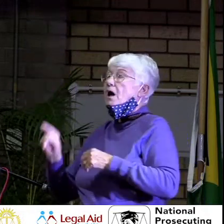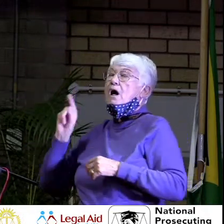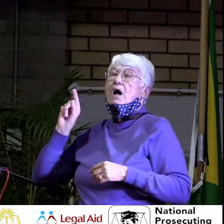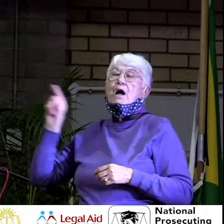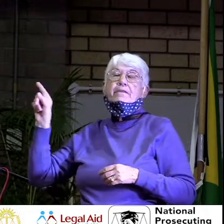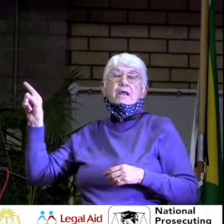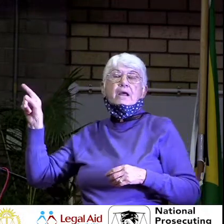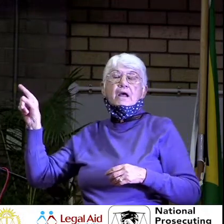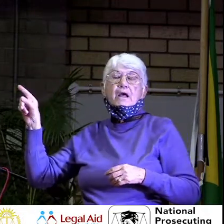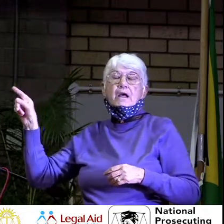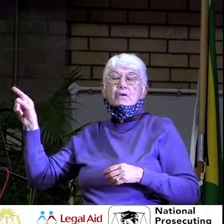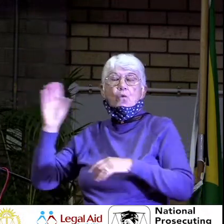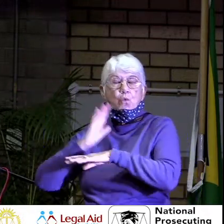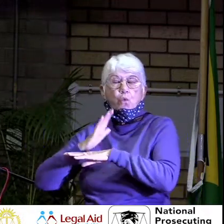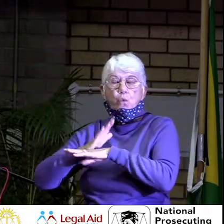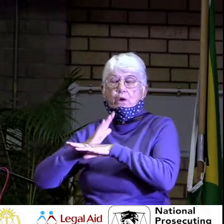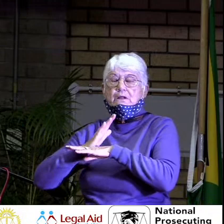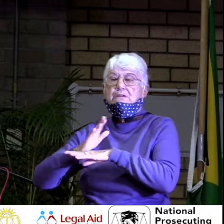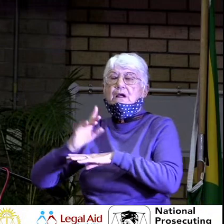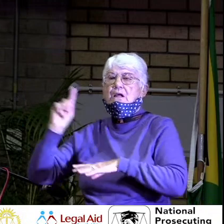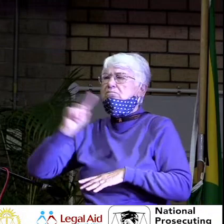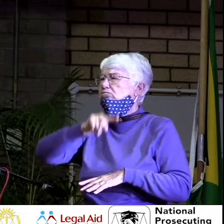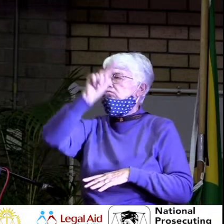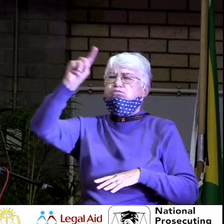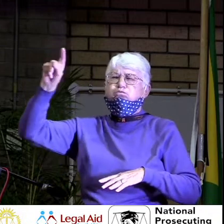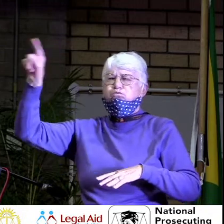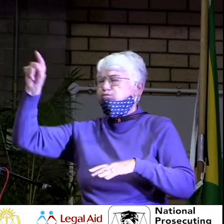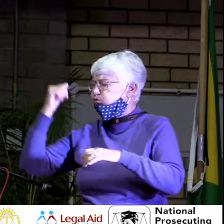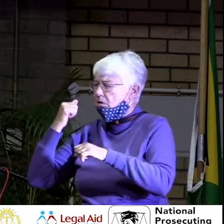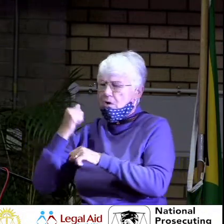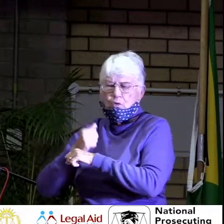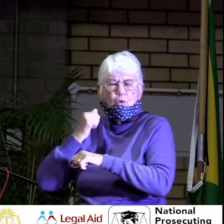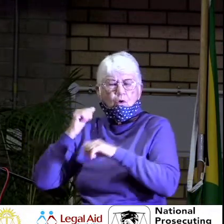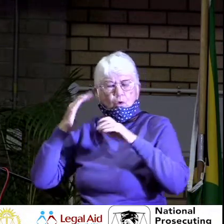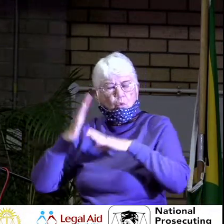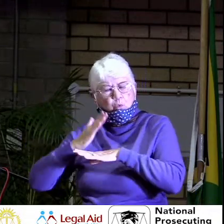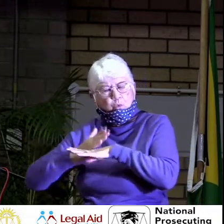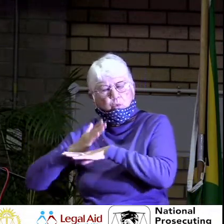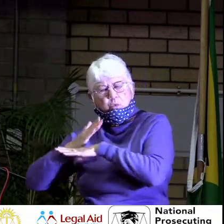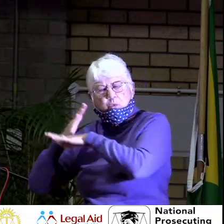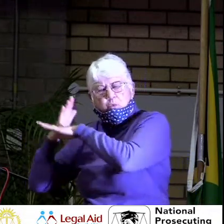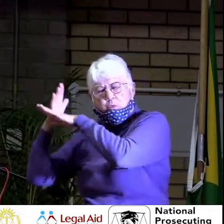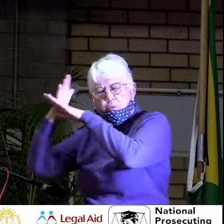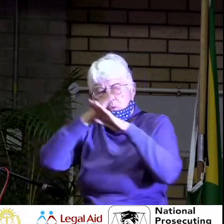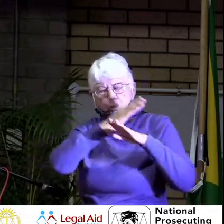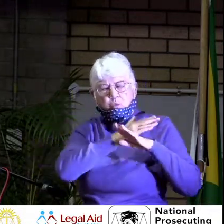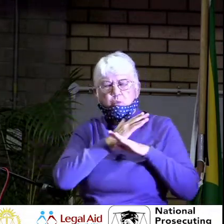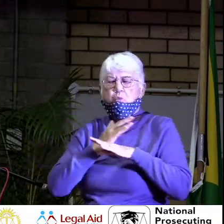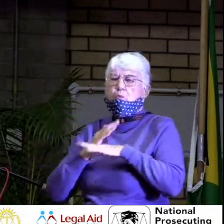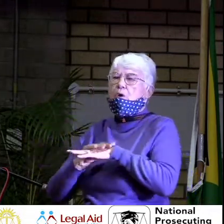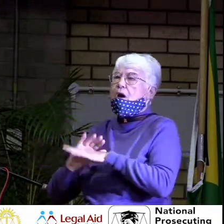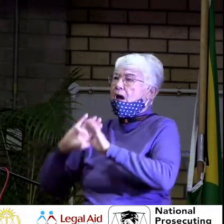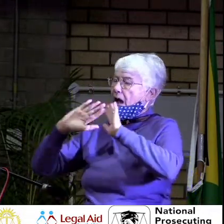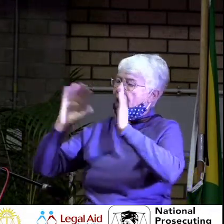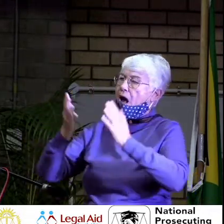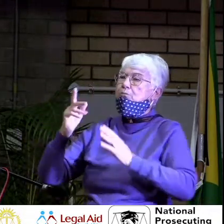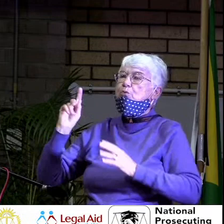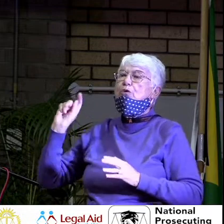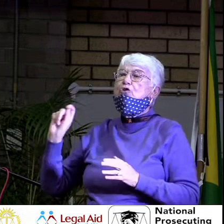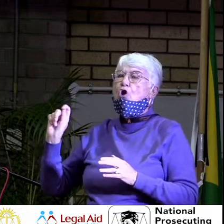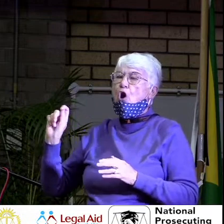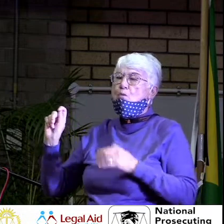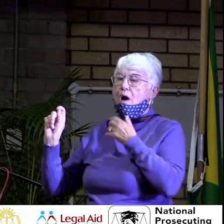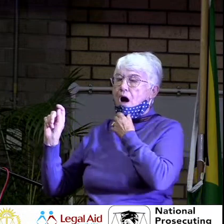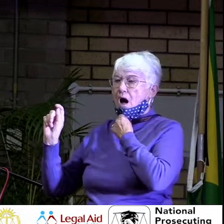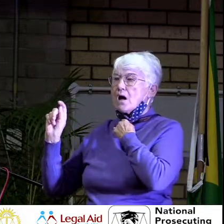activists, our service providers can give a trauma-informed response, can give the right way, communicate in the right way